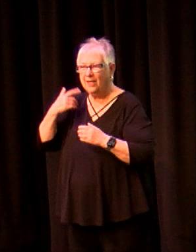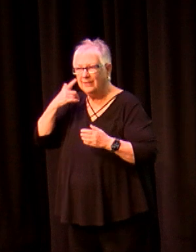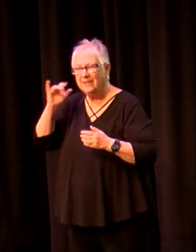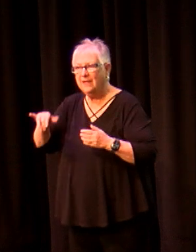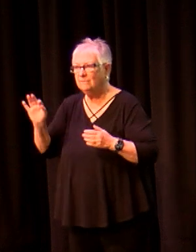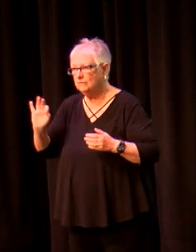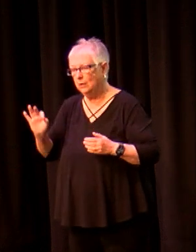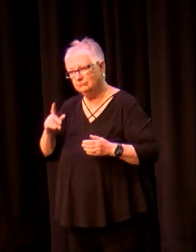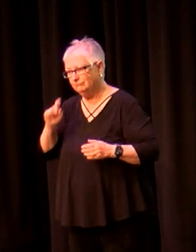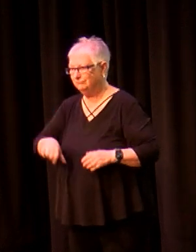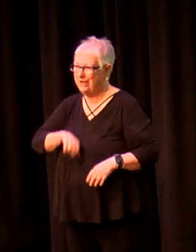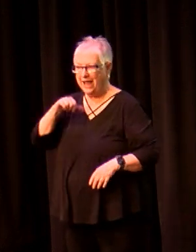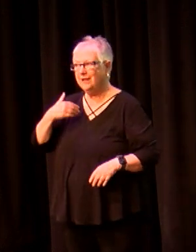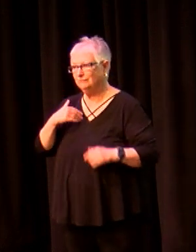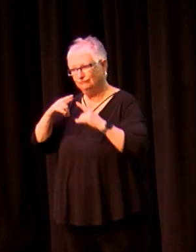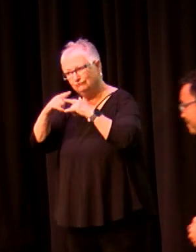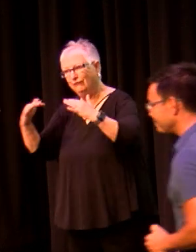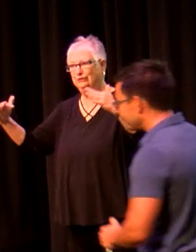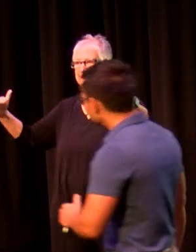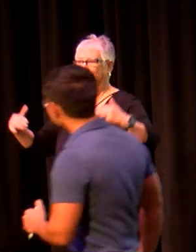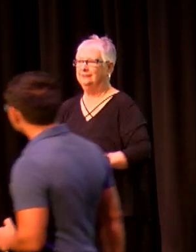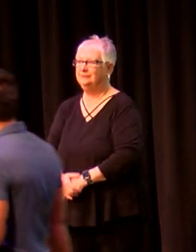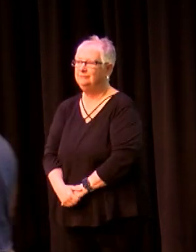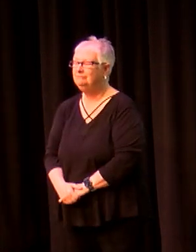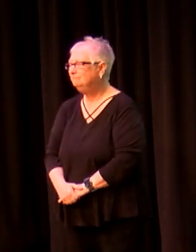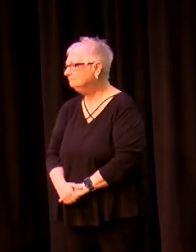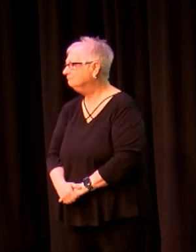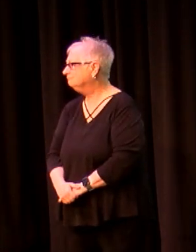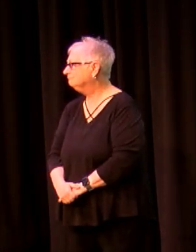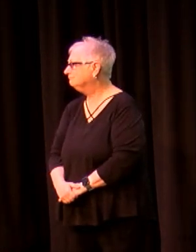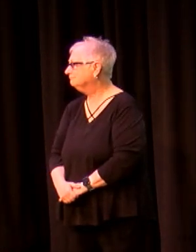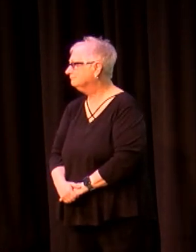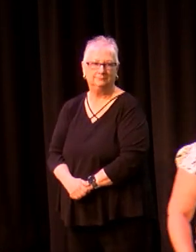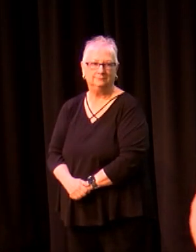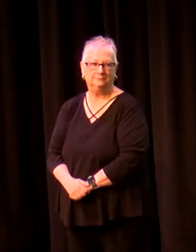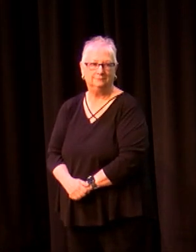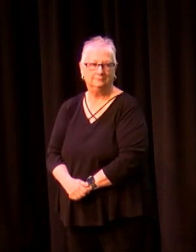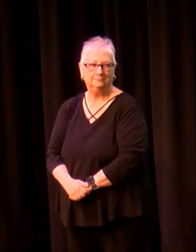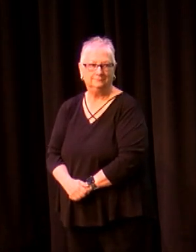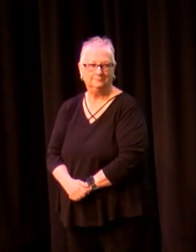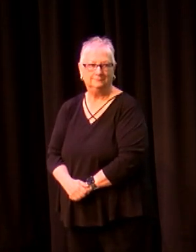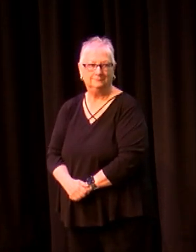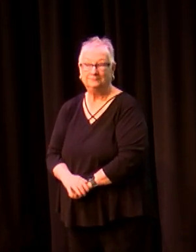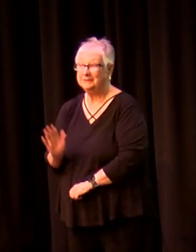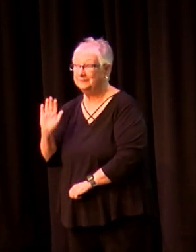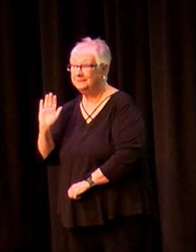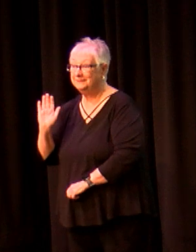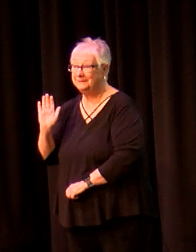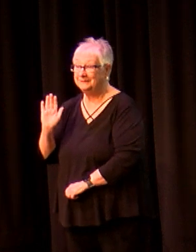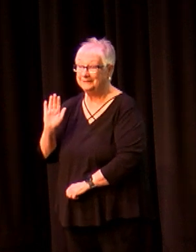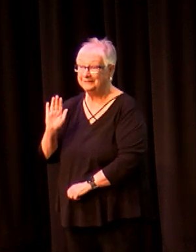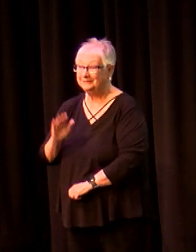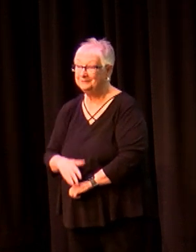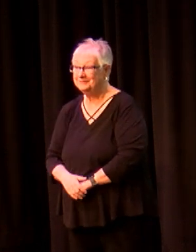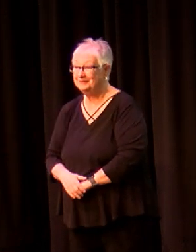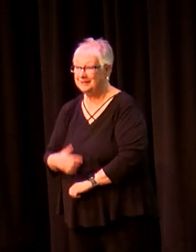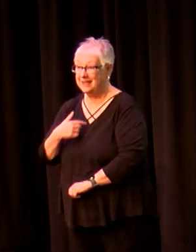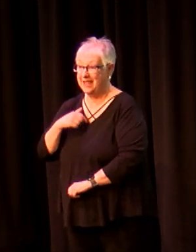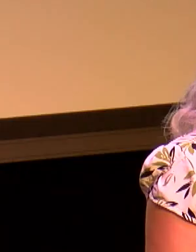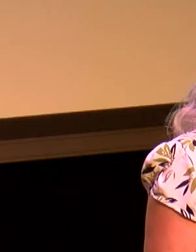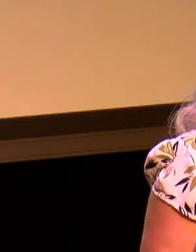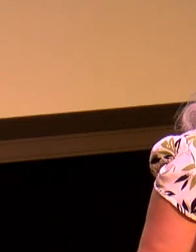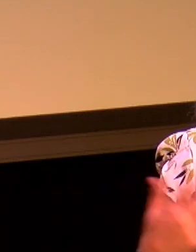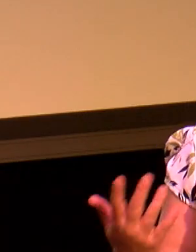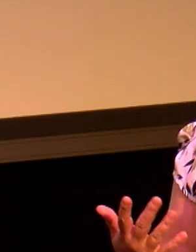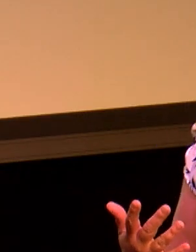of. So thank you. Thank you. Hi, everyone. I am Amanda Whitener from Women to Women